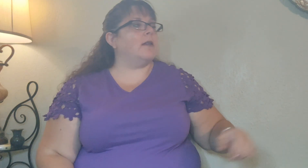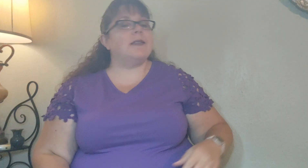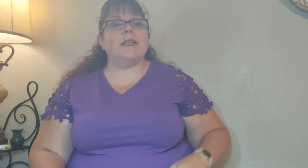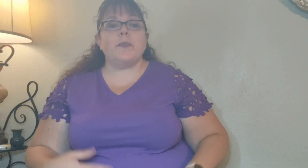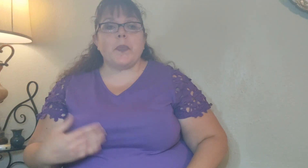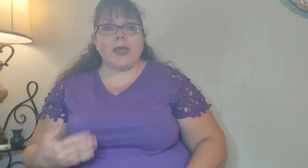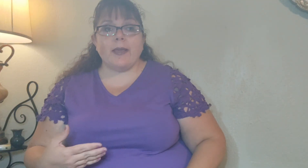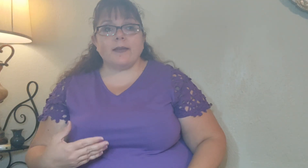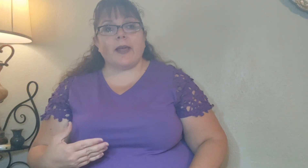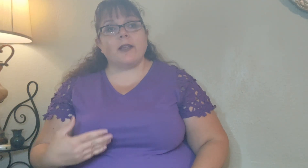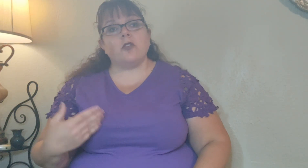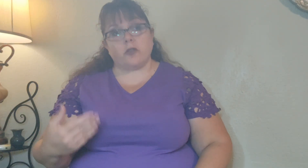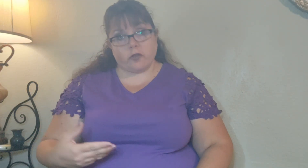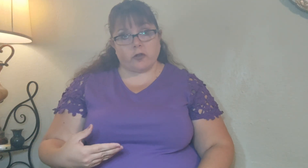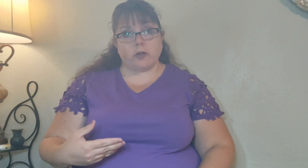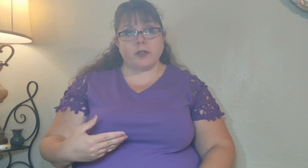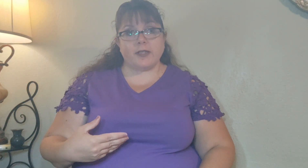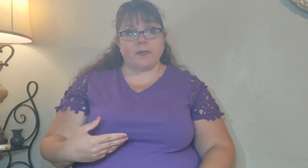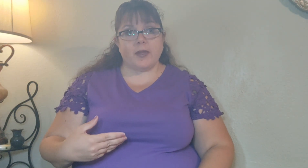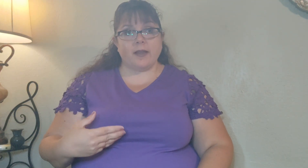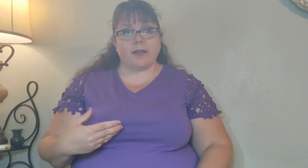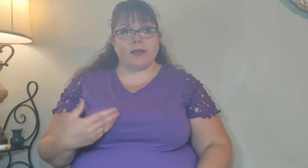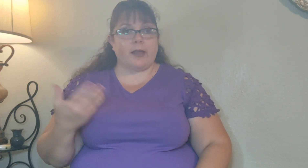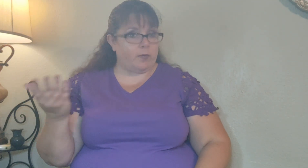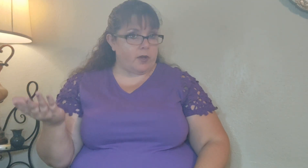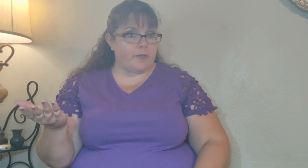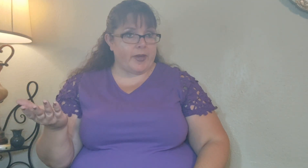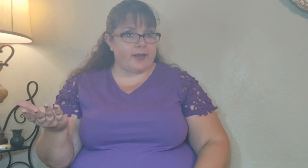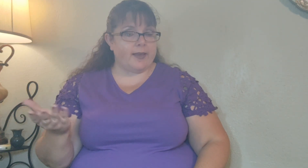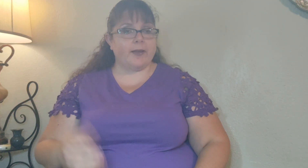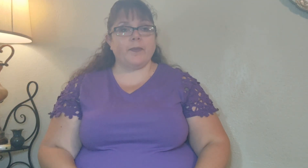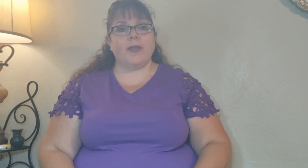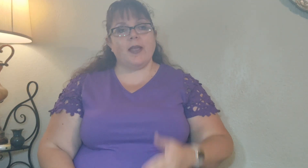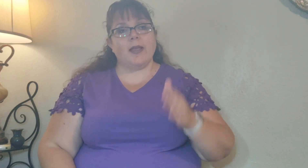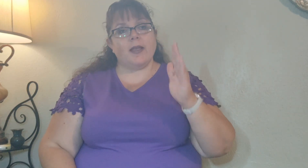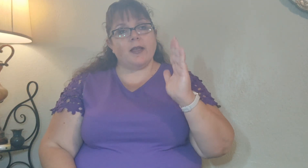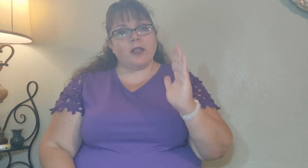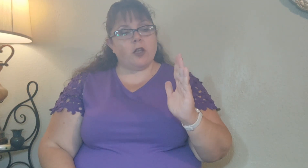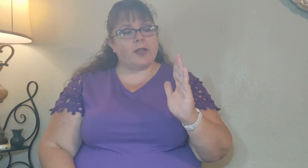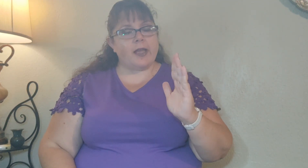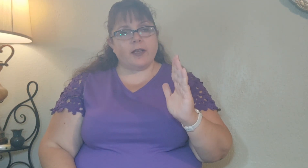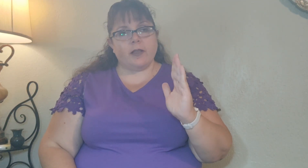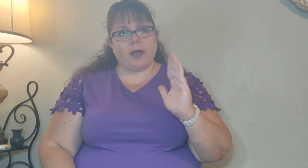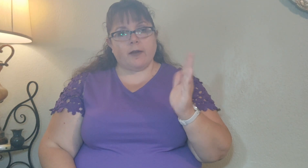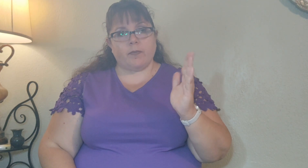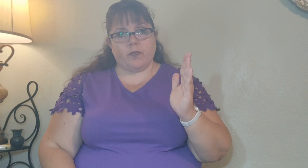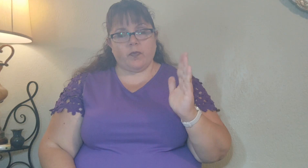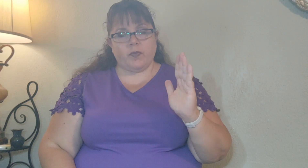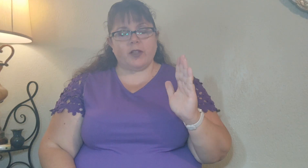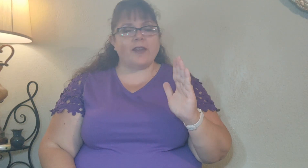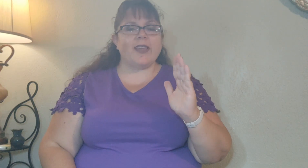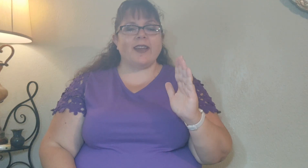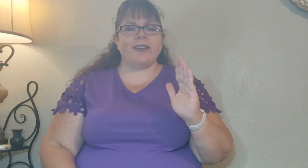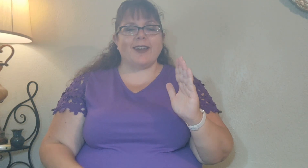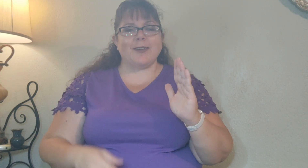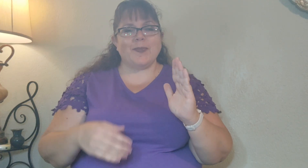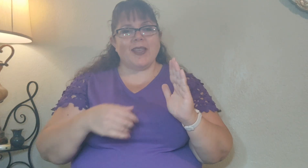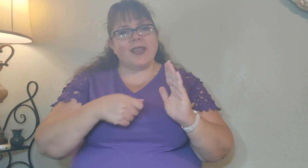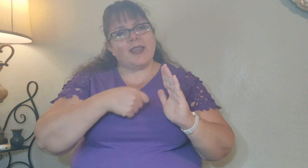And to beat, like to stir something, like when you're baking, you take your left hand up,